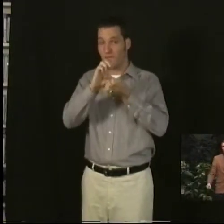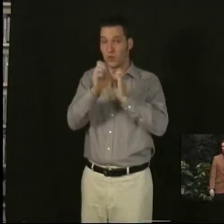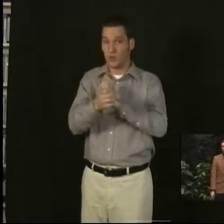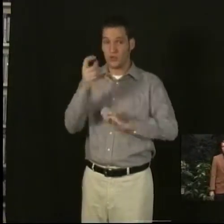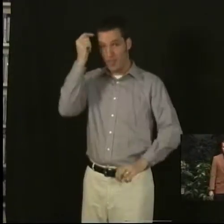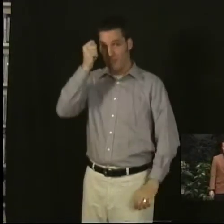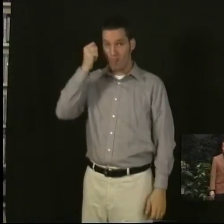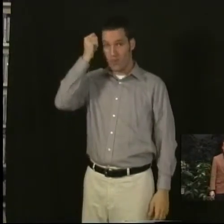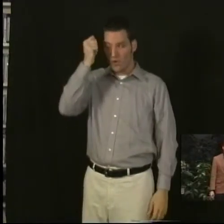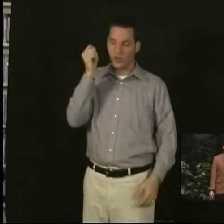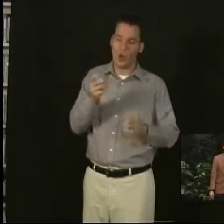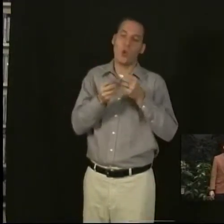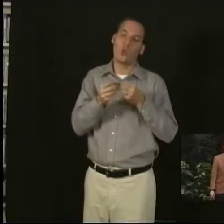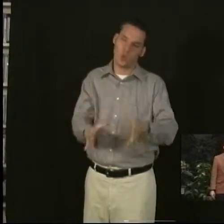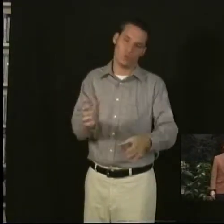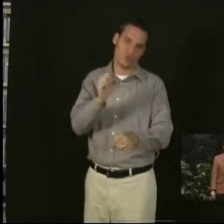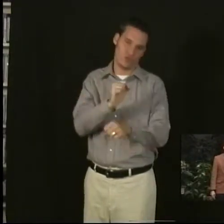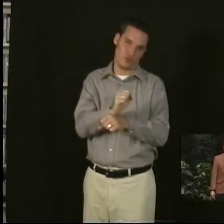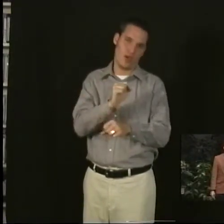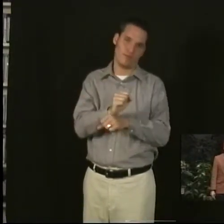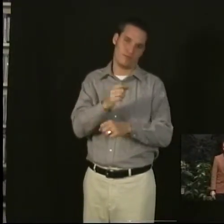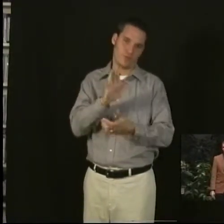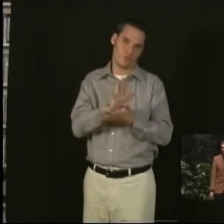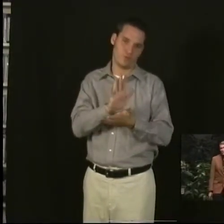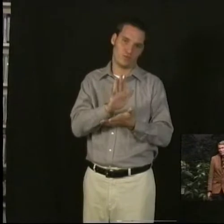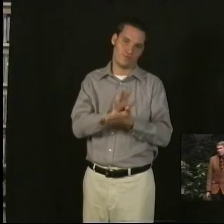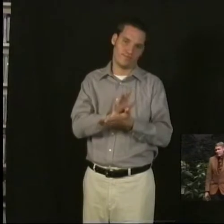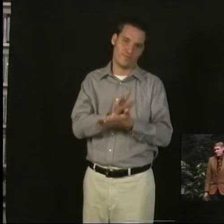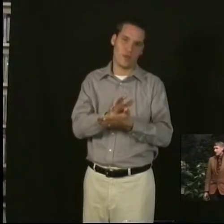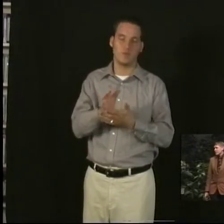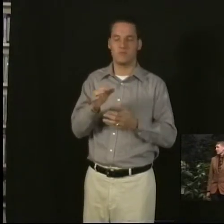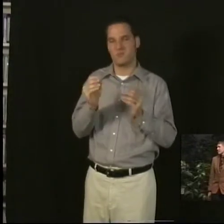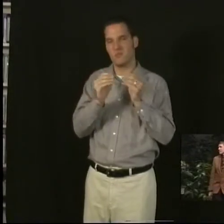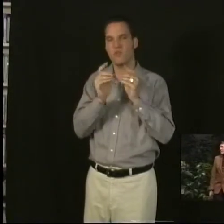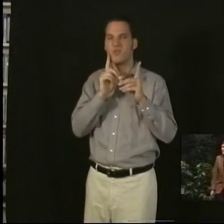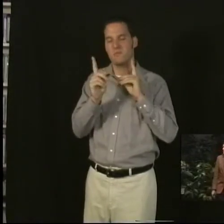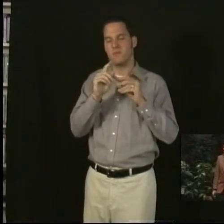theory lose their job in public schools. That's the way it works. We cover more on that on video number 7.